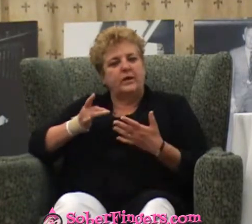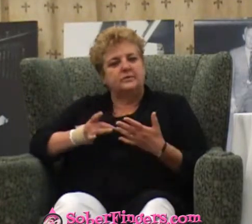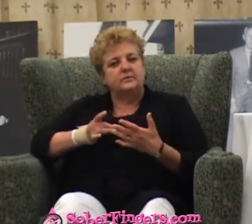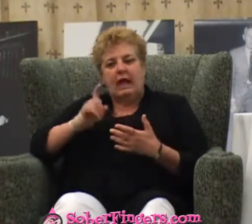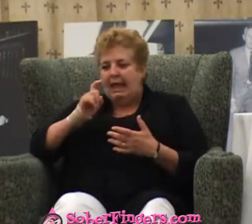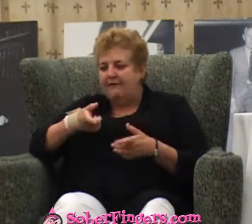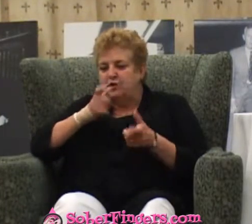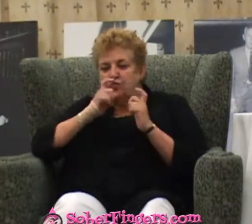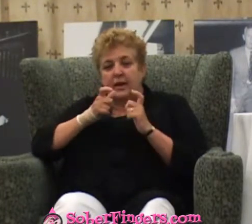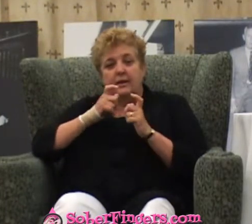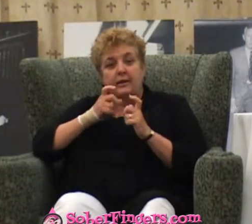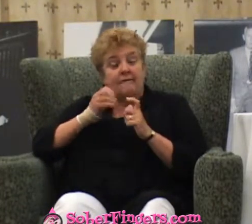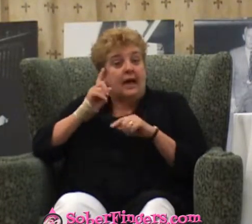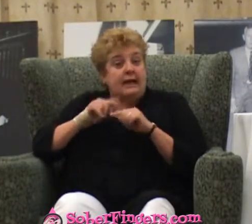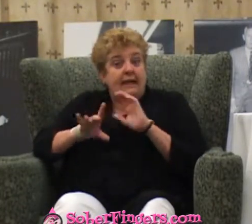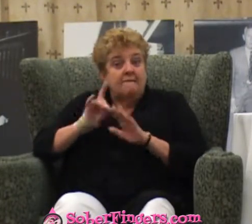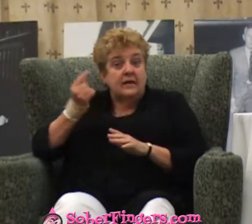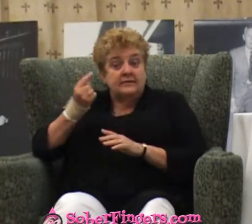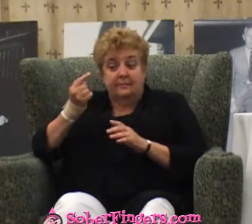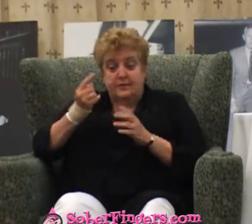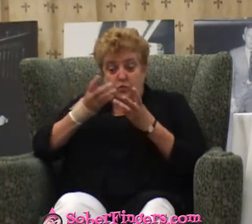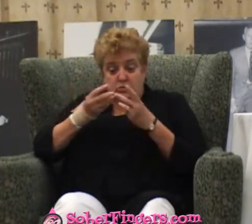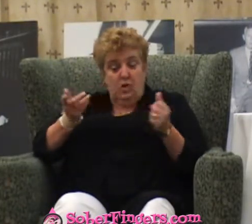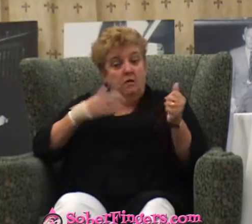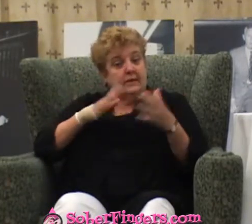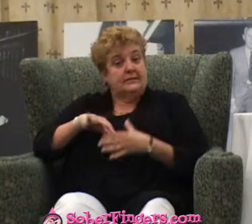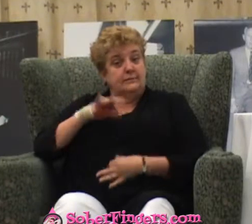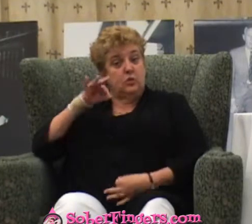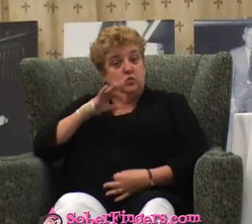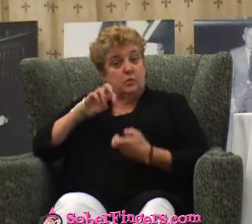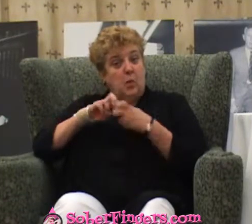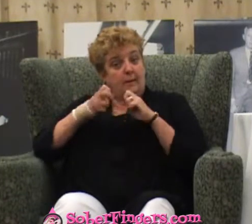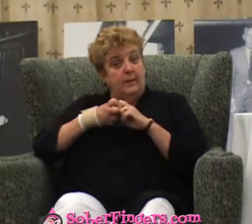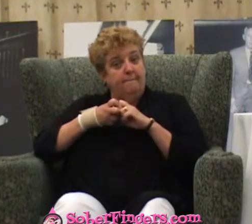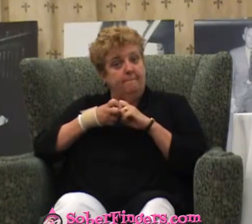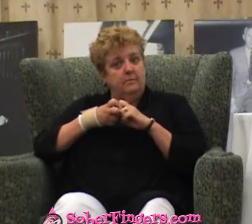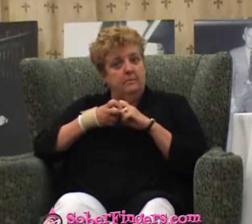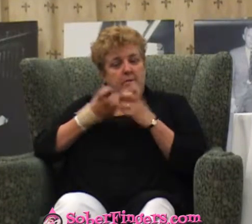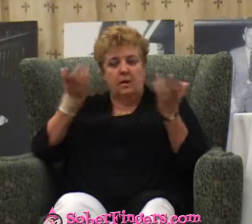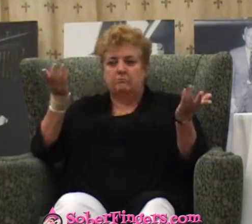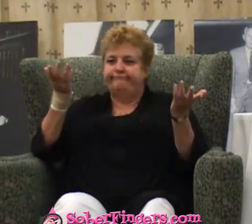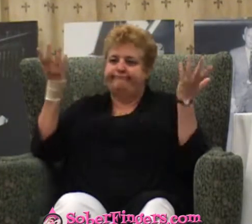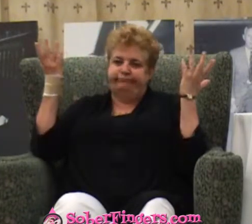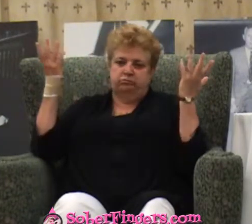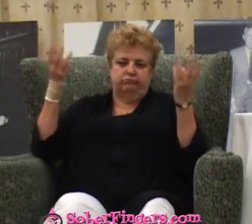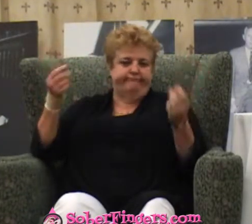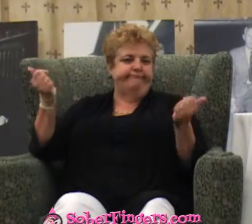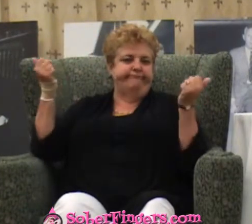that spiritual problem, I'm doomed. My mind will always take me back to a drink.